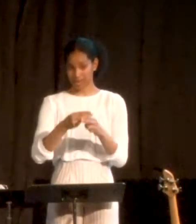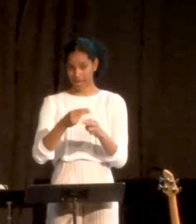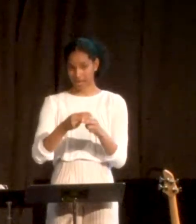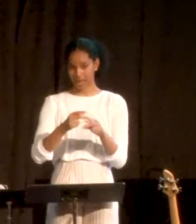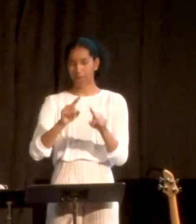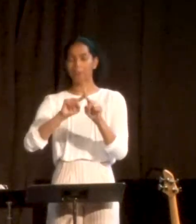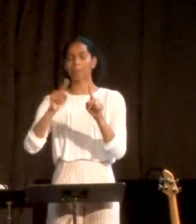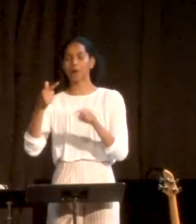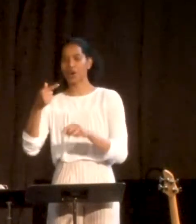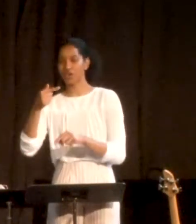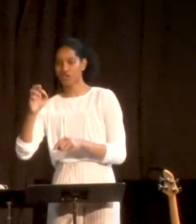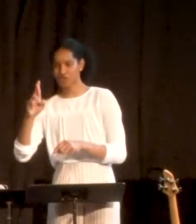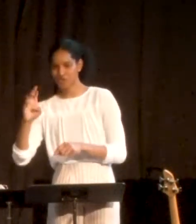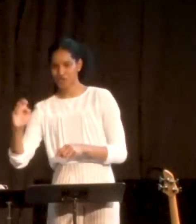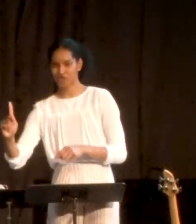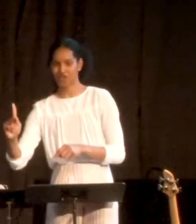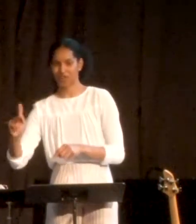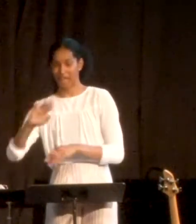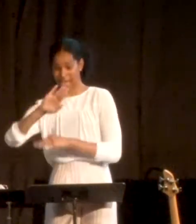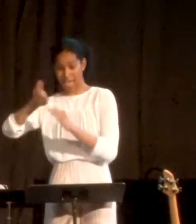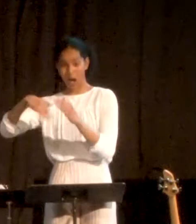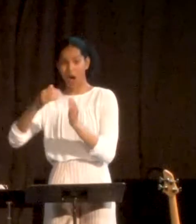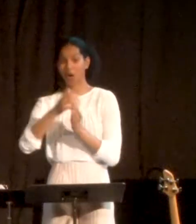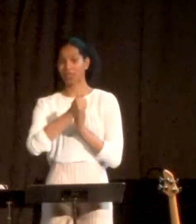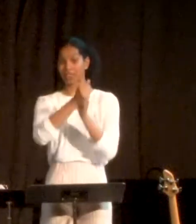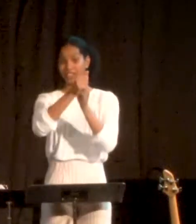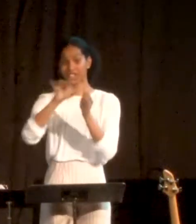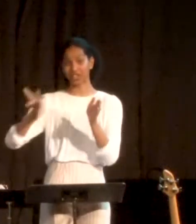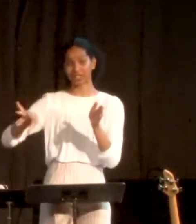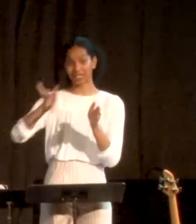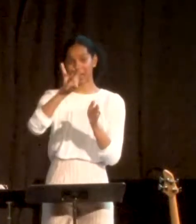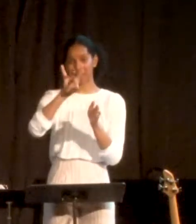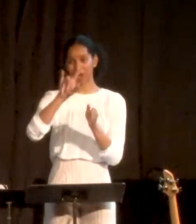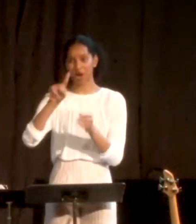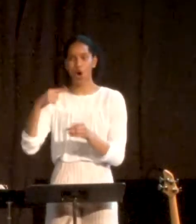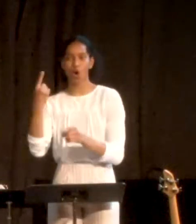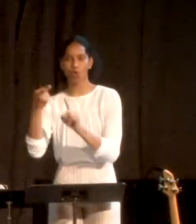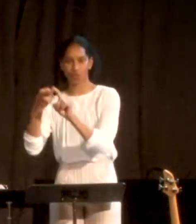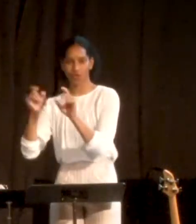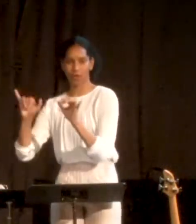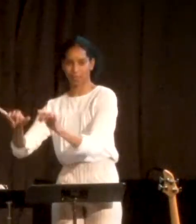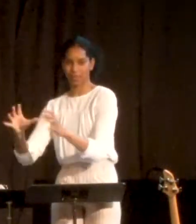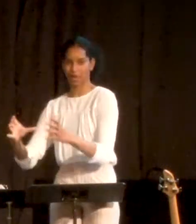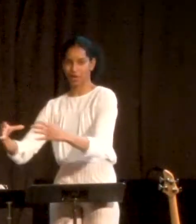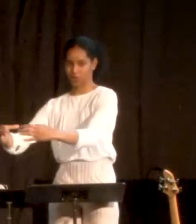are Greek talkers. They're all Hellenists from that faction in the church.